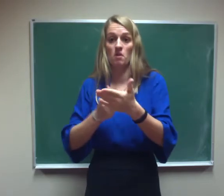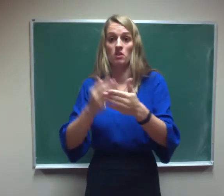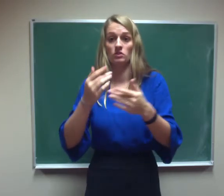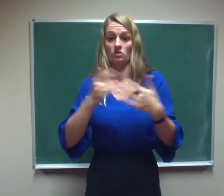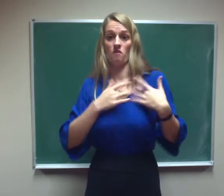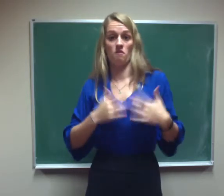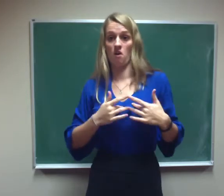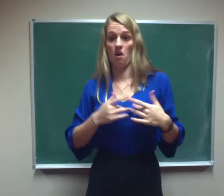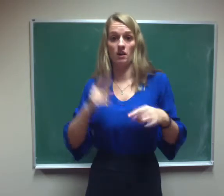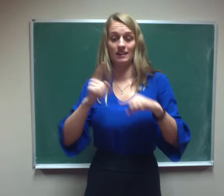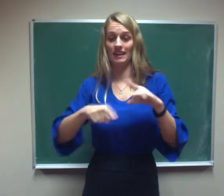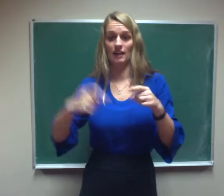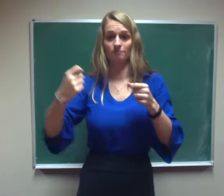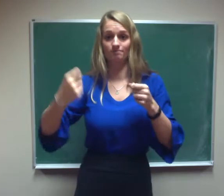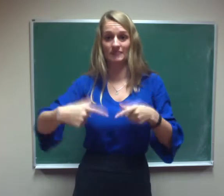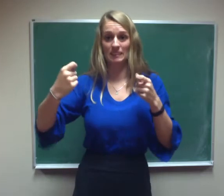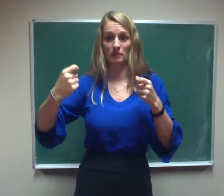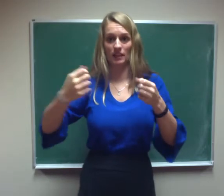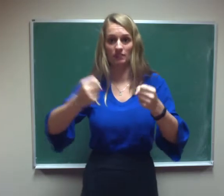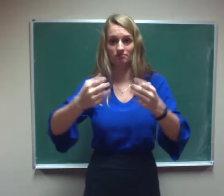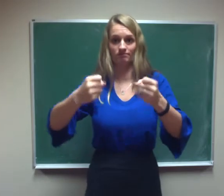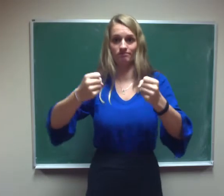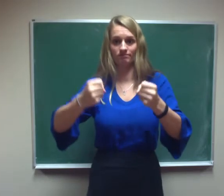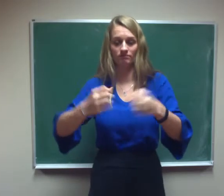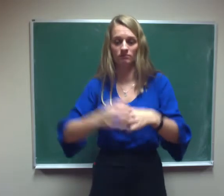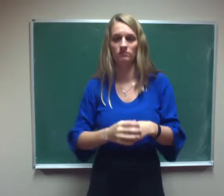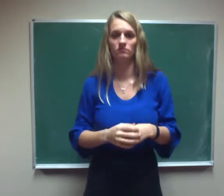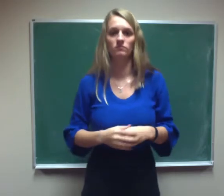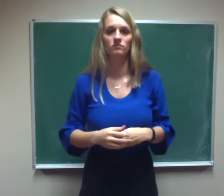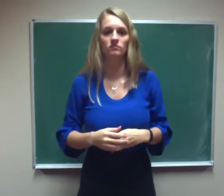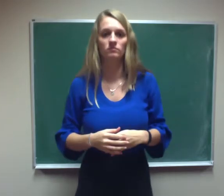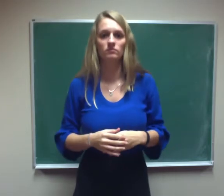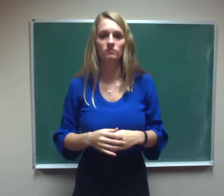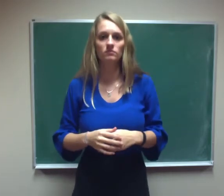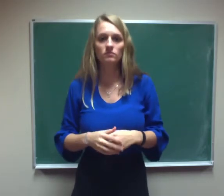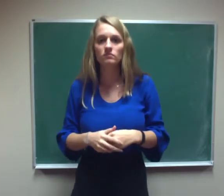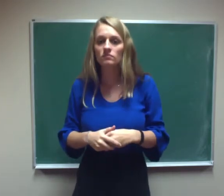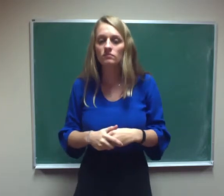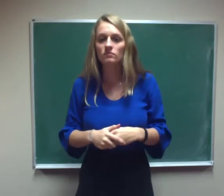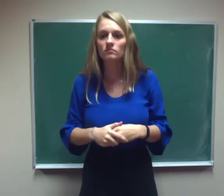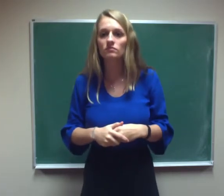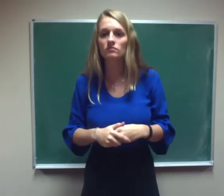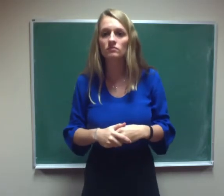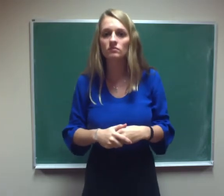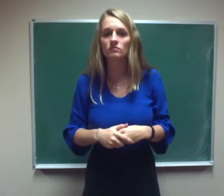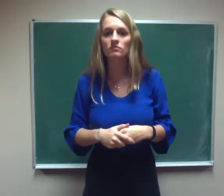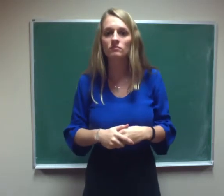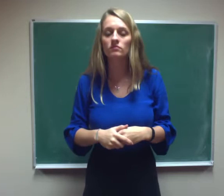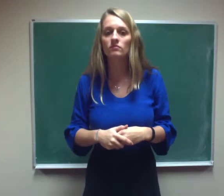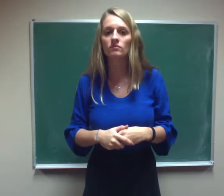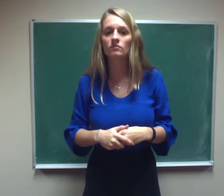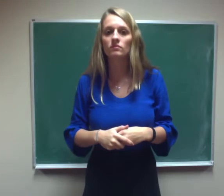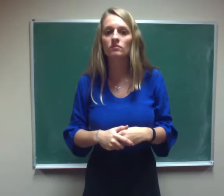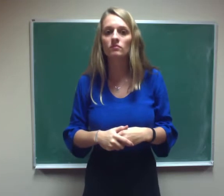the atrioventricular bundle, impulses are delivered to the discrete, minute tissues in the bottom of the